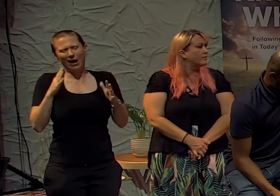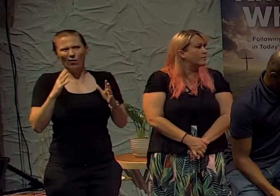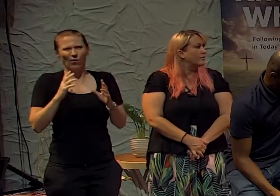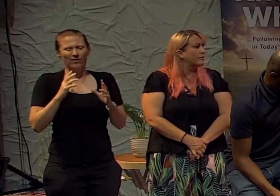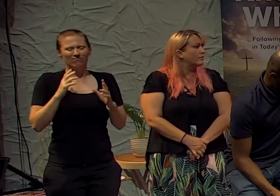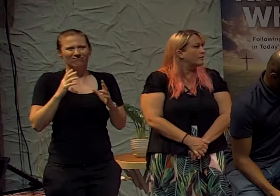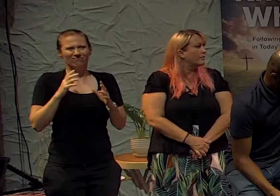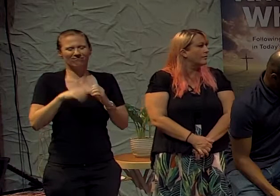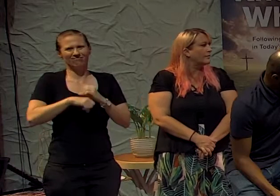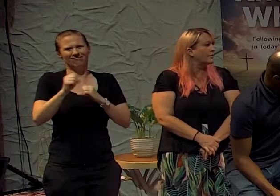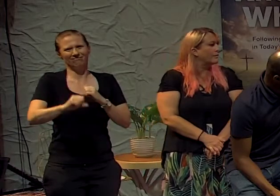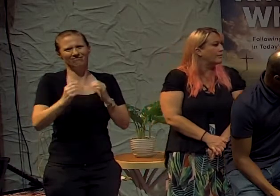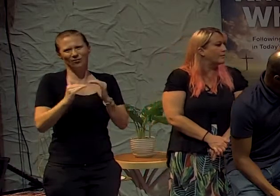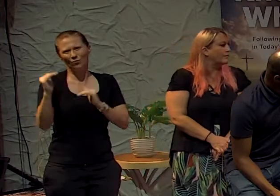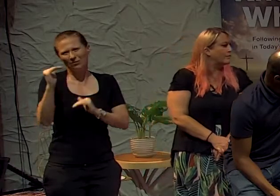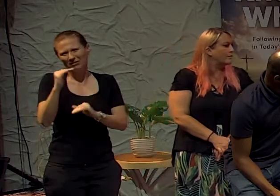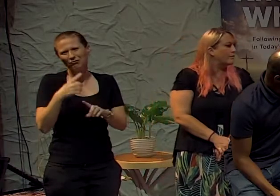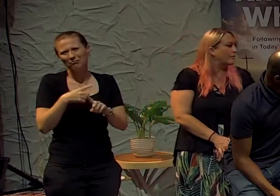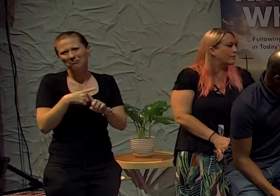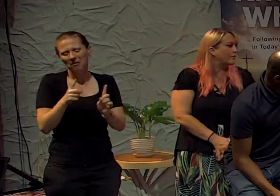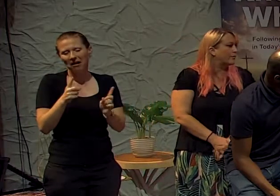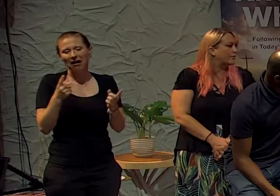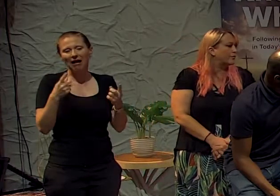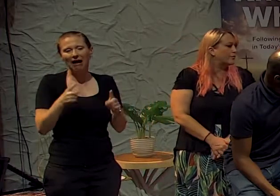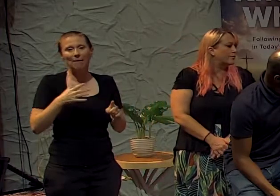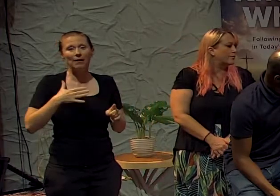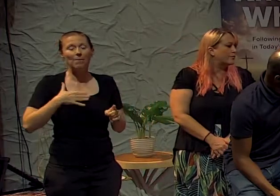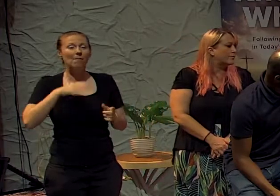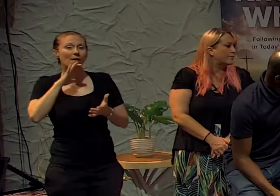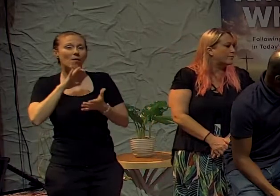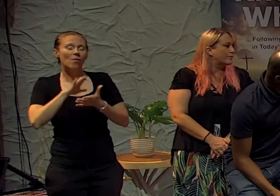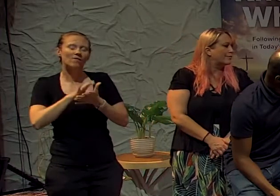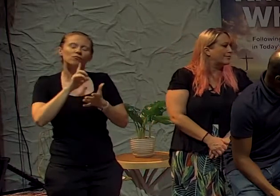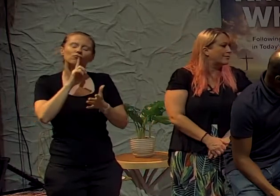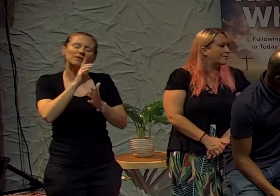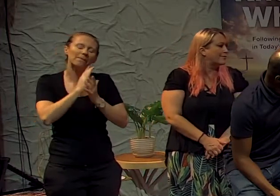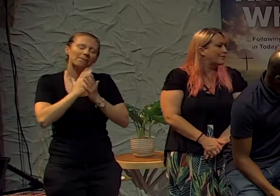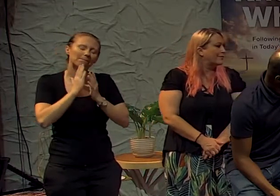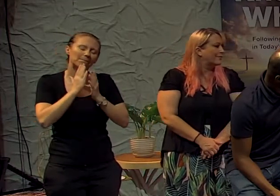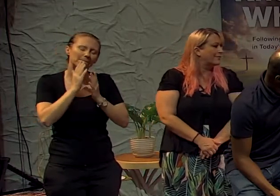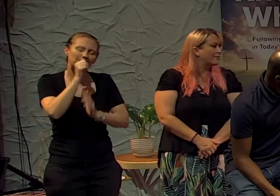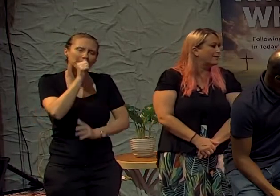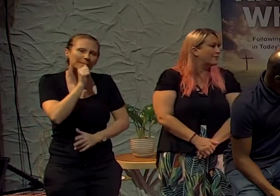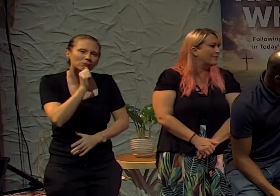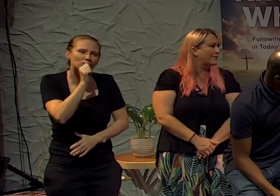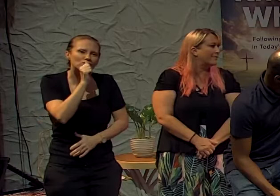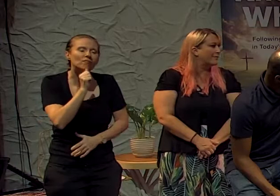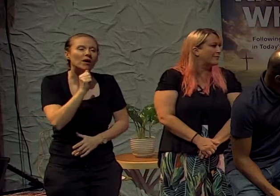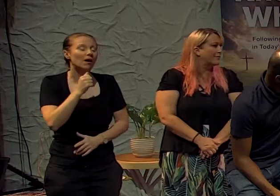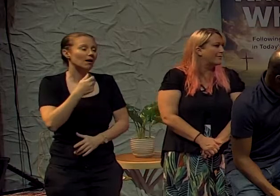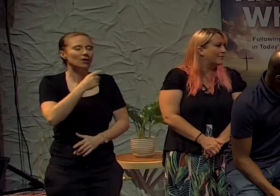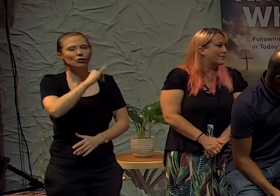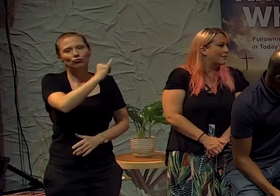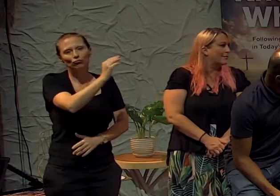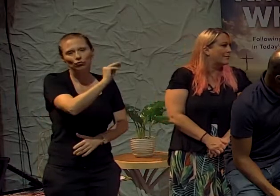into it, but my bride was incredibly patient, and and Jim and Terry know everything about me,